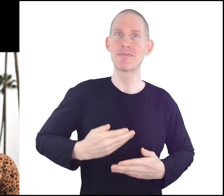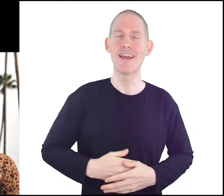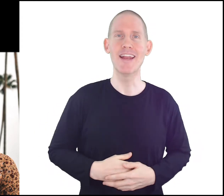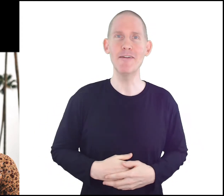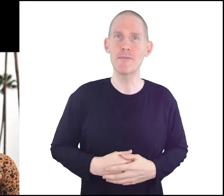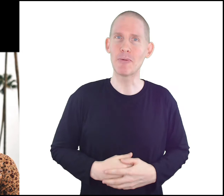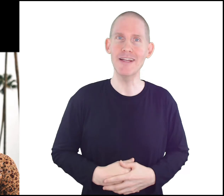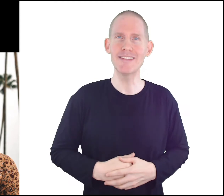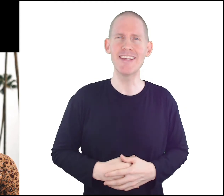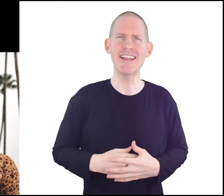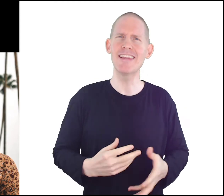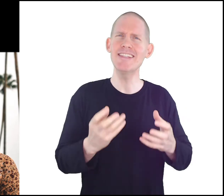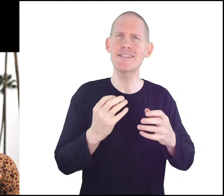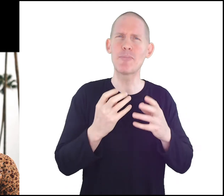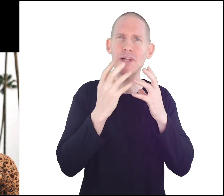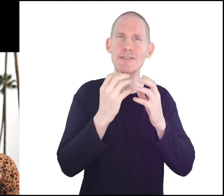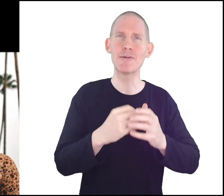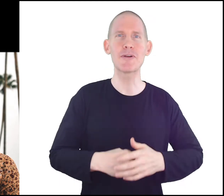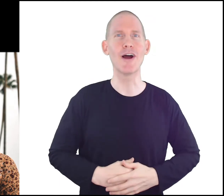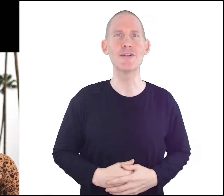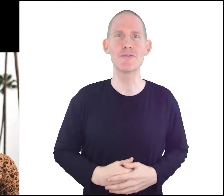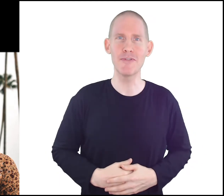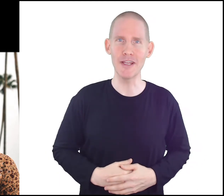And have a pleasant, at least a pleasant look on your face.